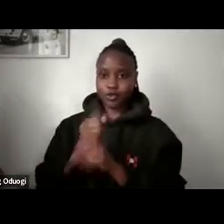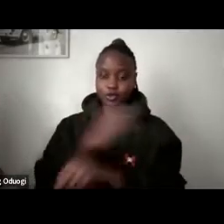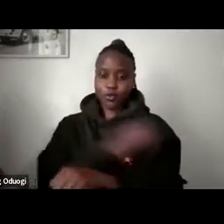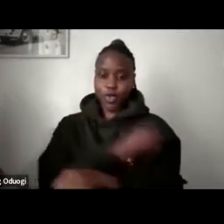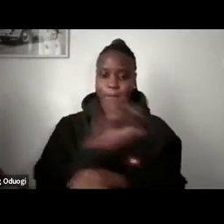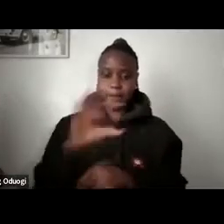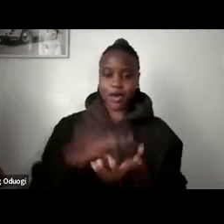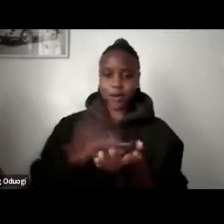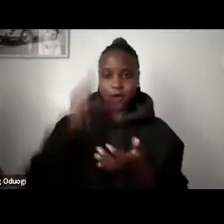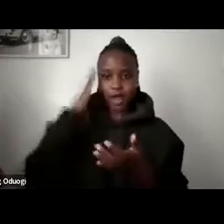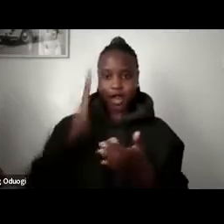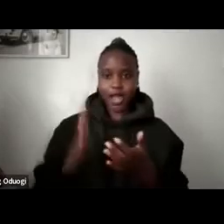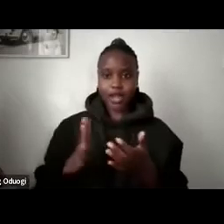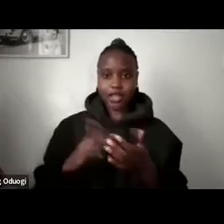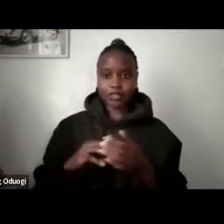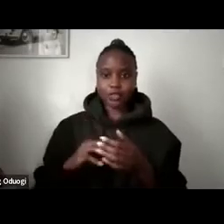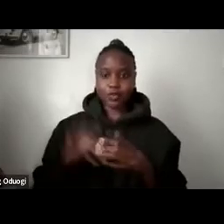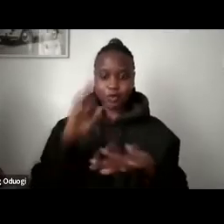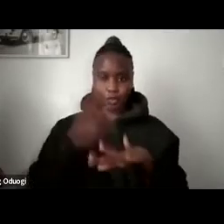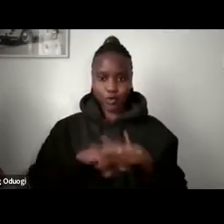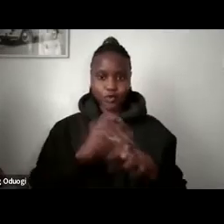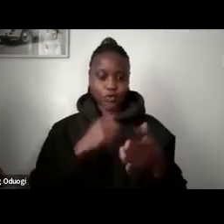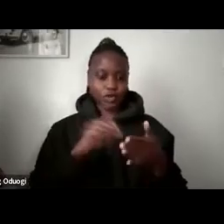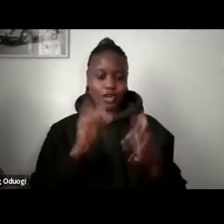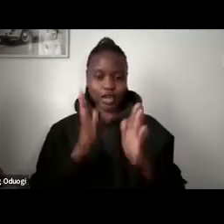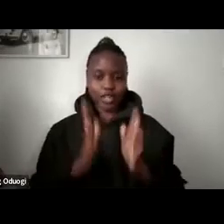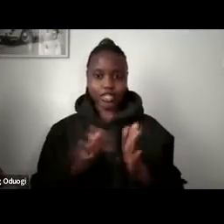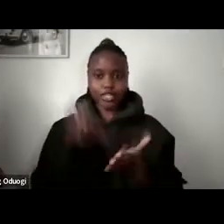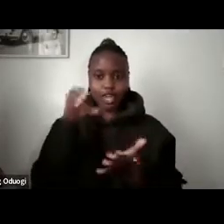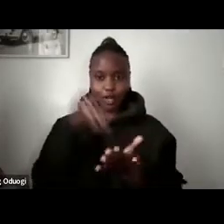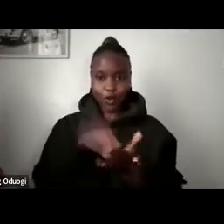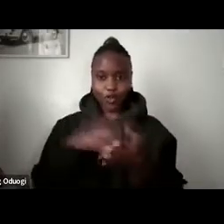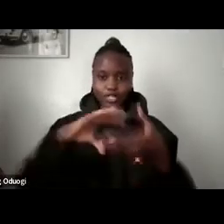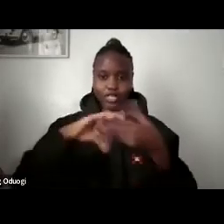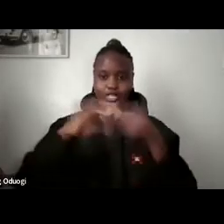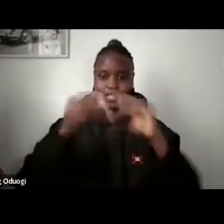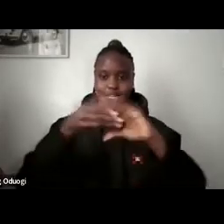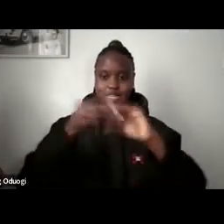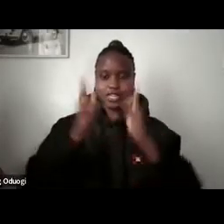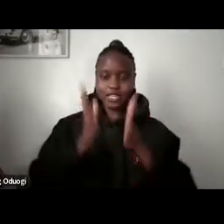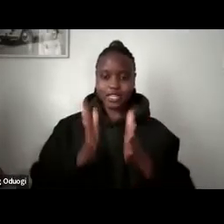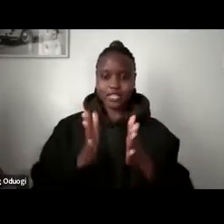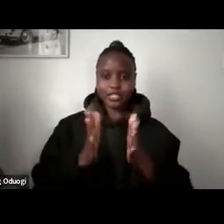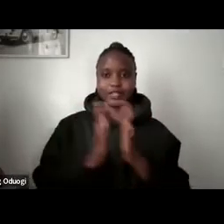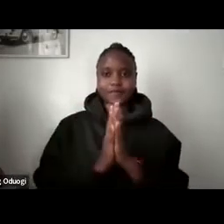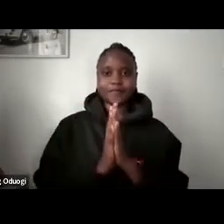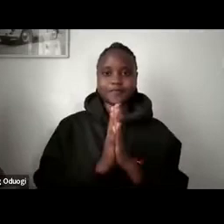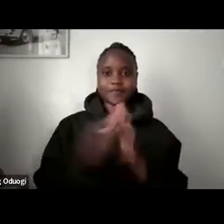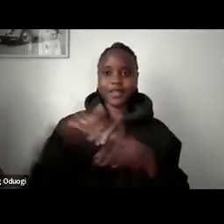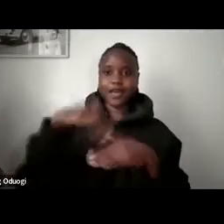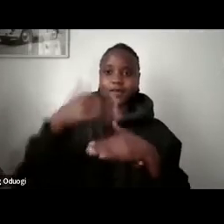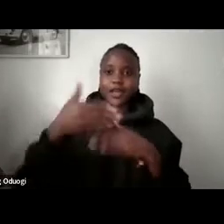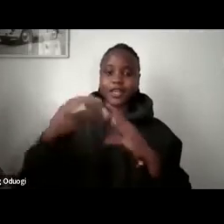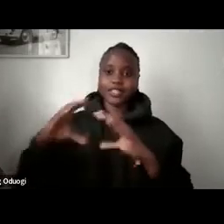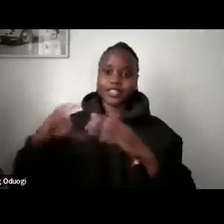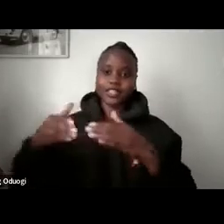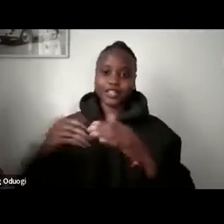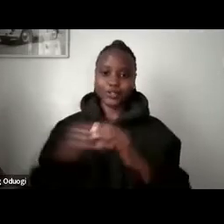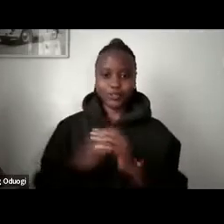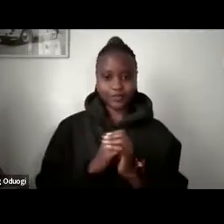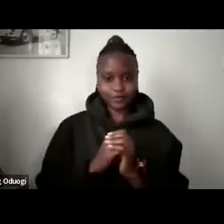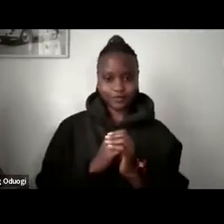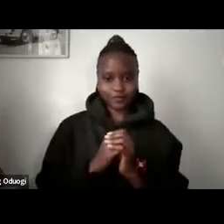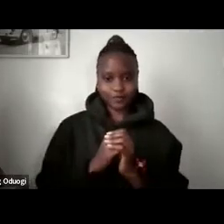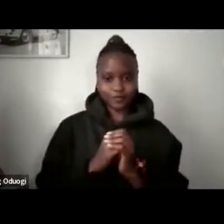to be good writers and good content creators. So for our next session, we have